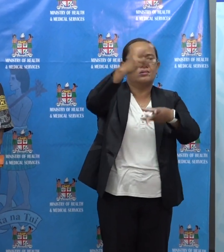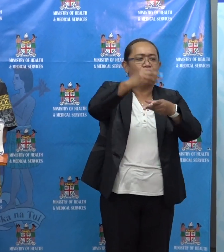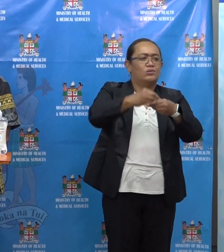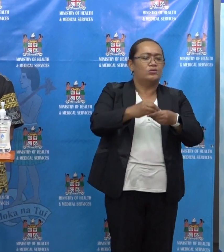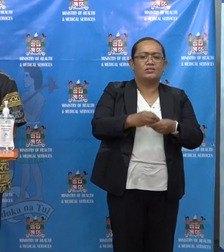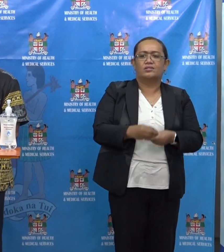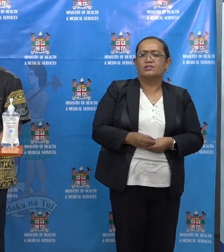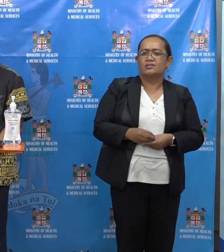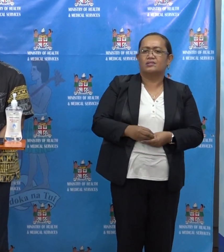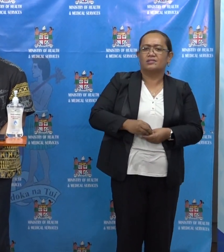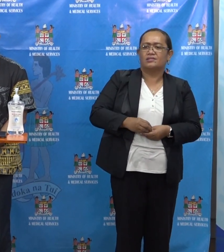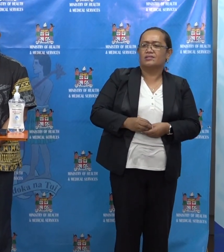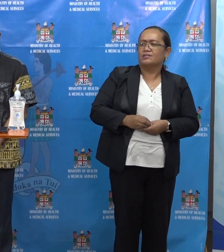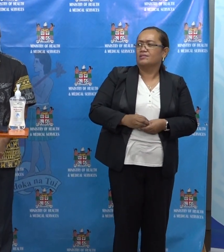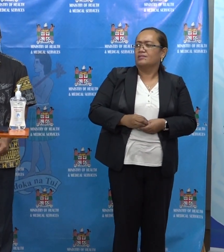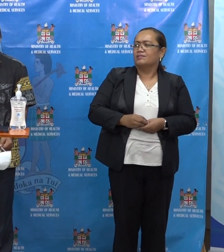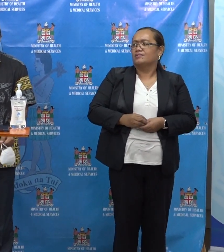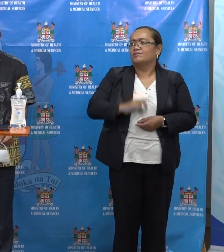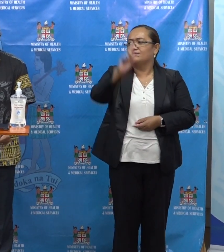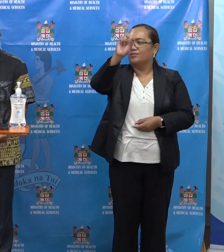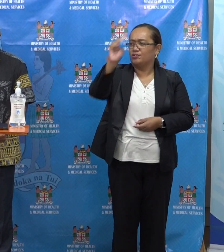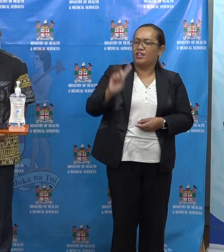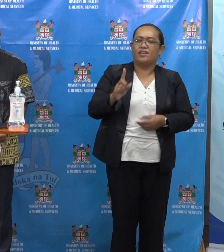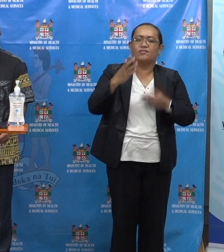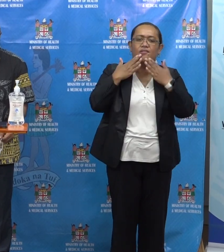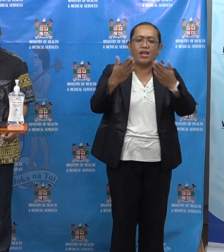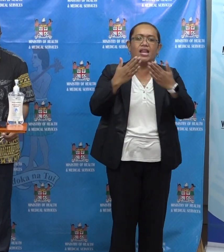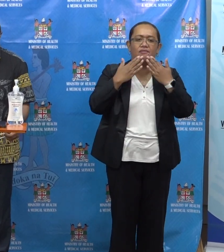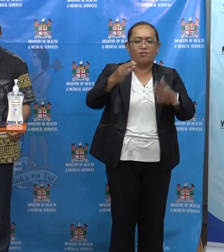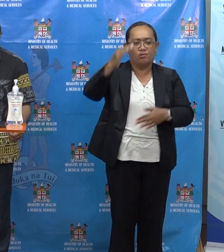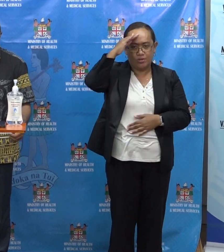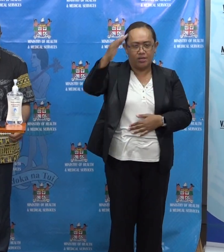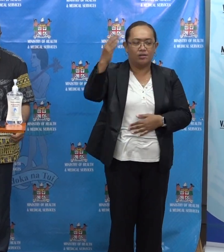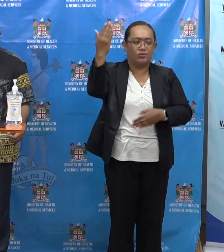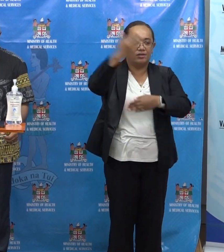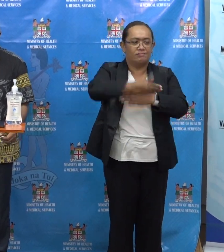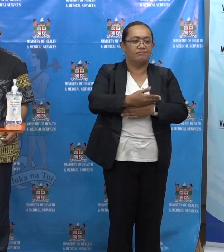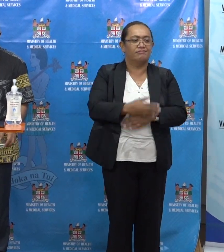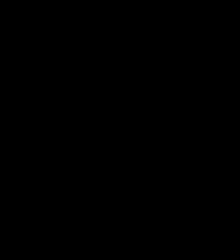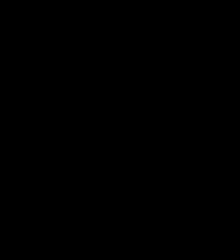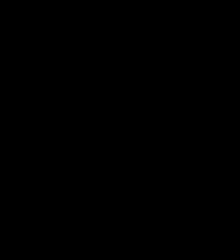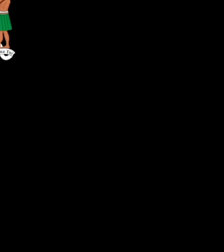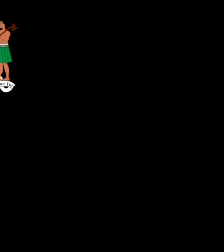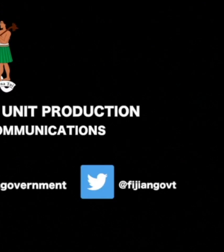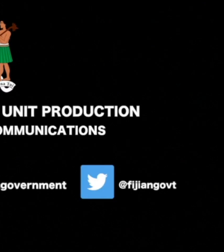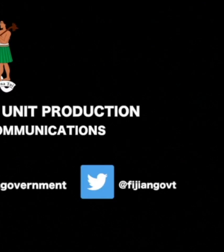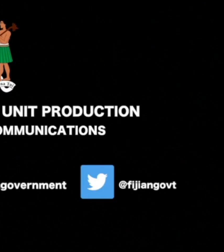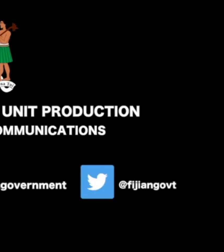press conference for today. It's been a while, and have a good weekend. Thank you.